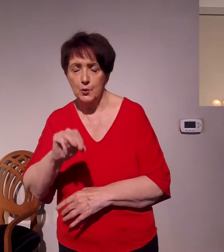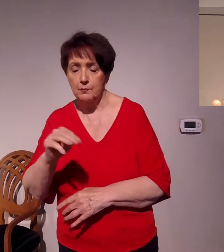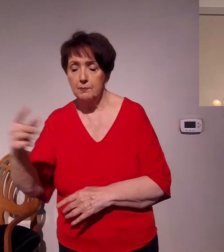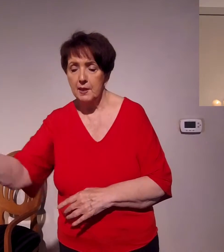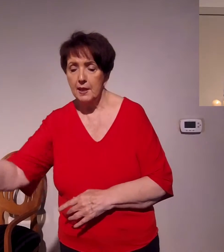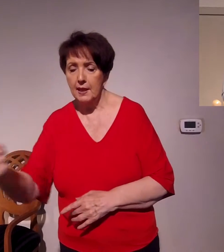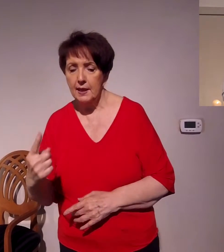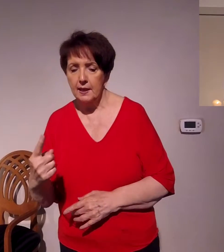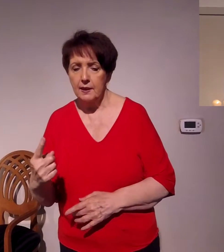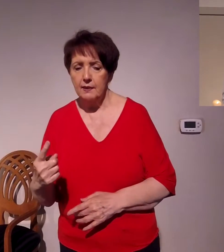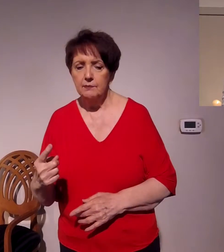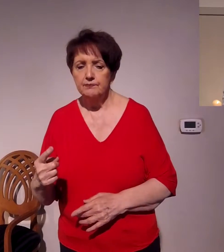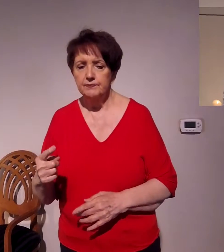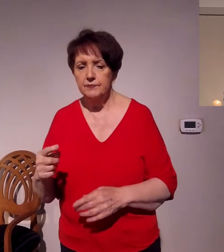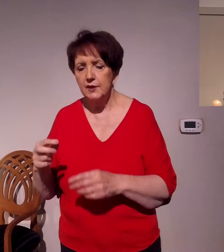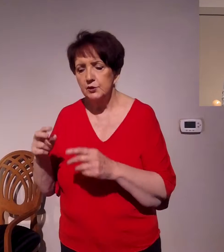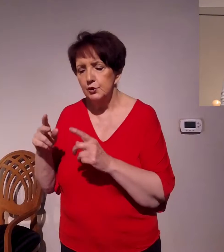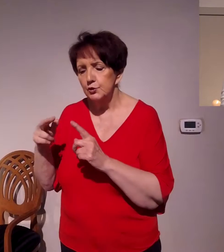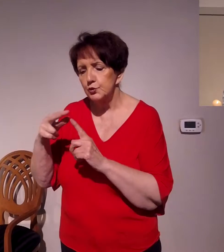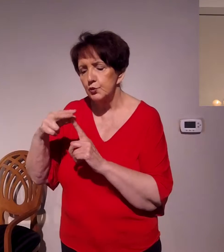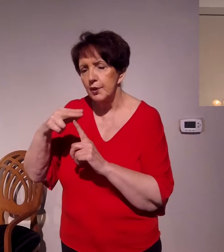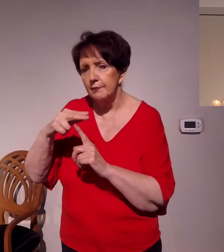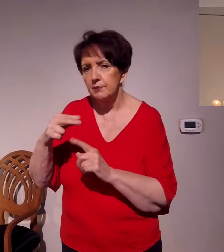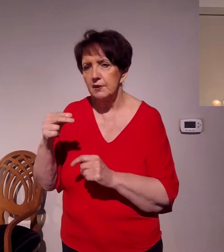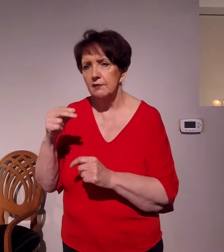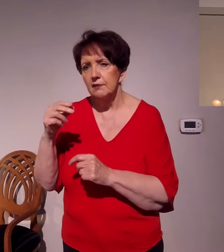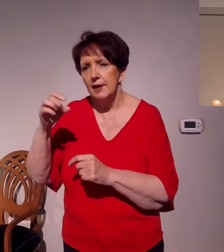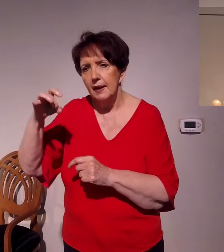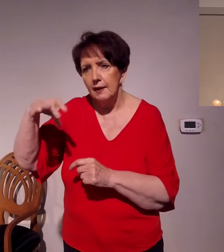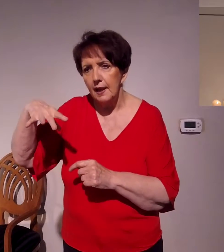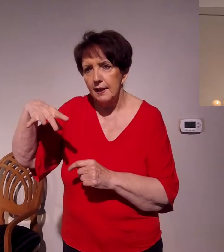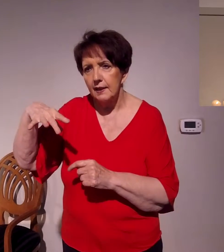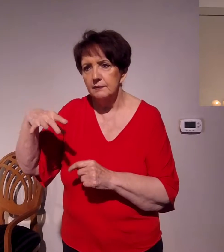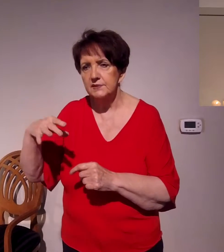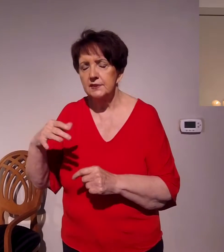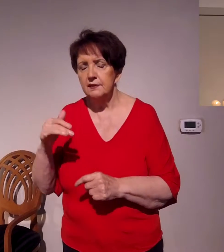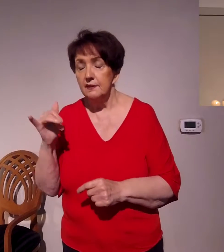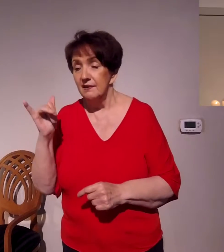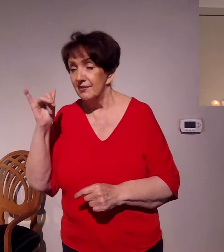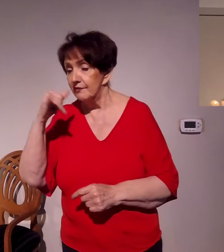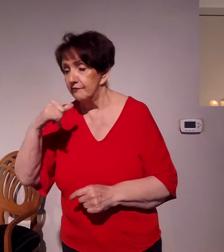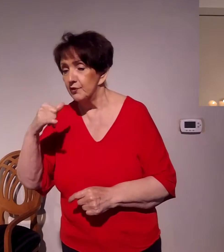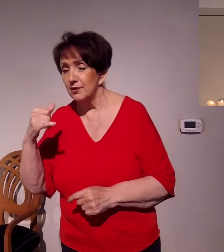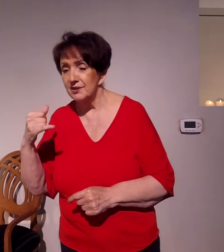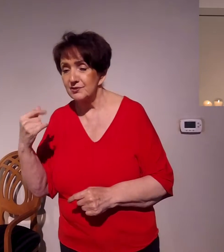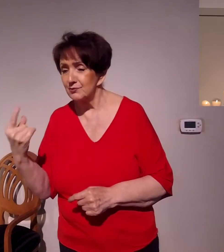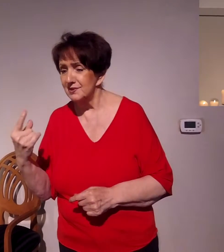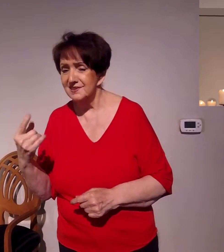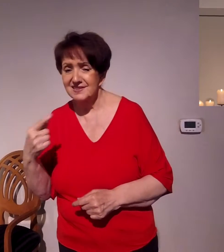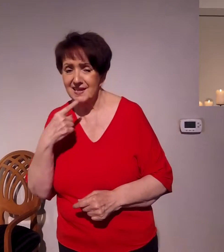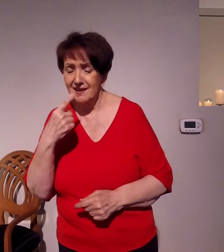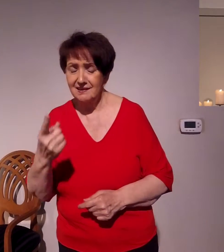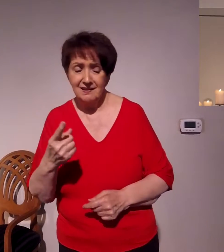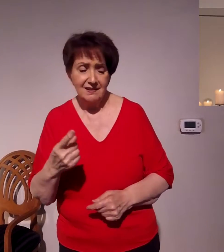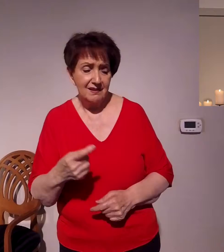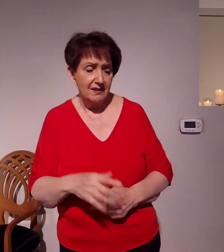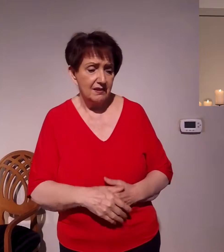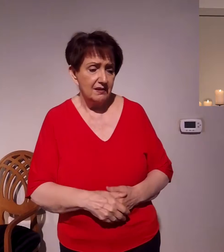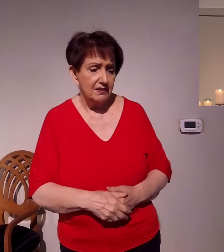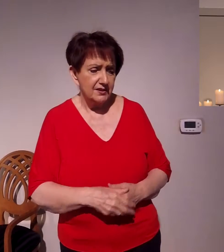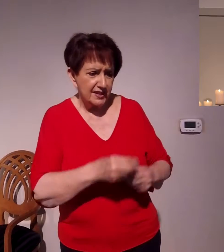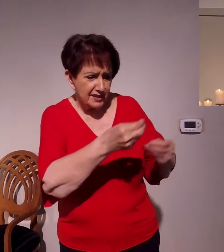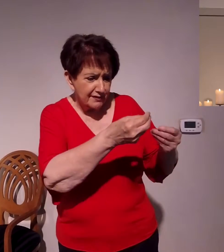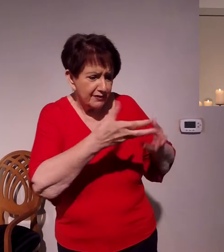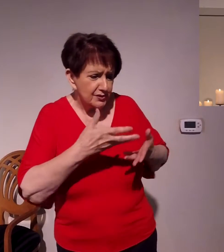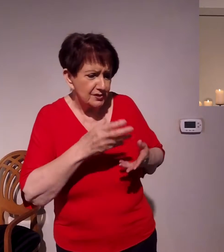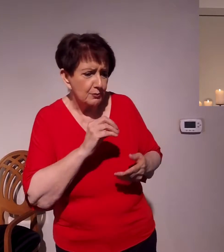they trimmed their lamps, right? They trimmed their lamps, and the foolish ones said to the wise ones, they said, quote, "Give